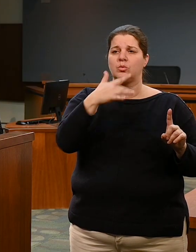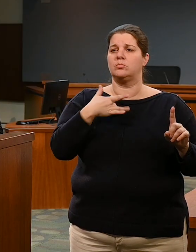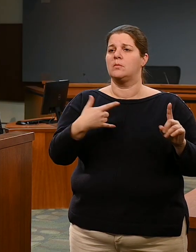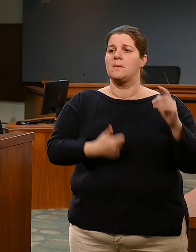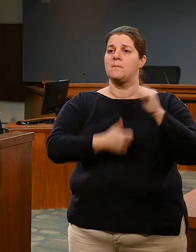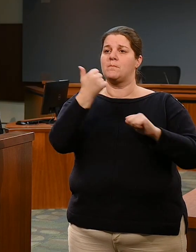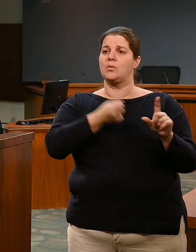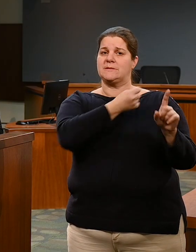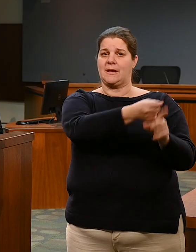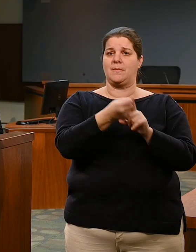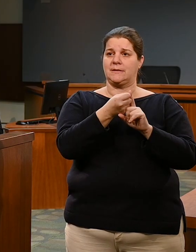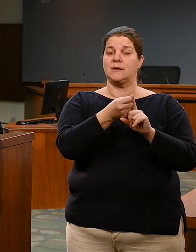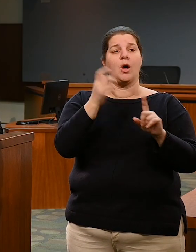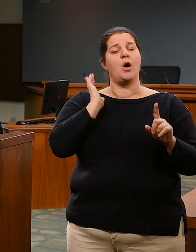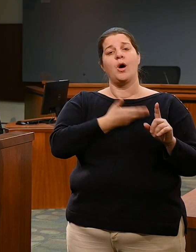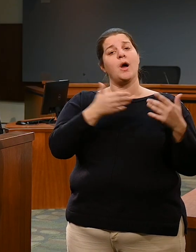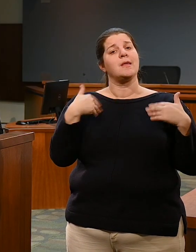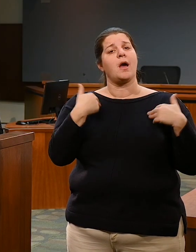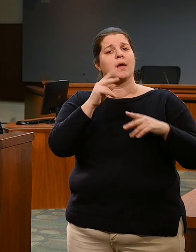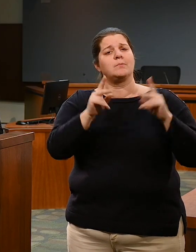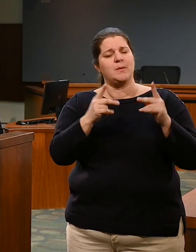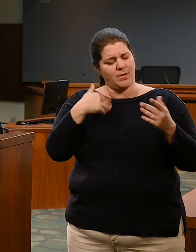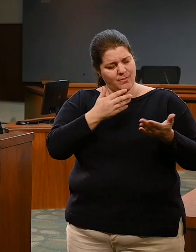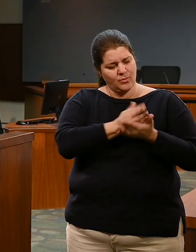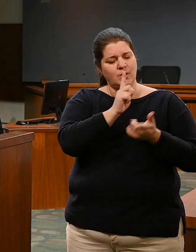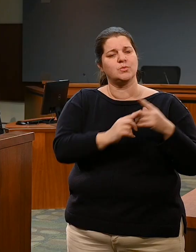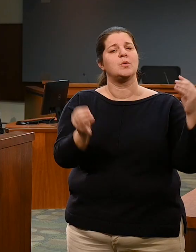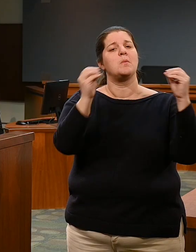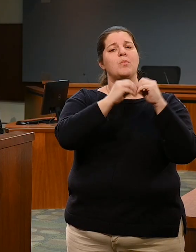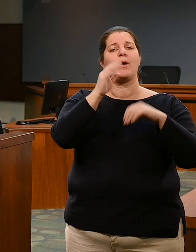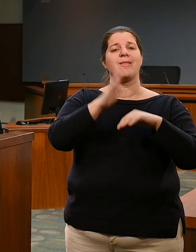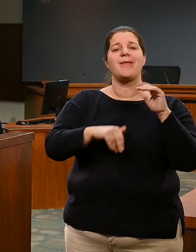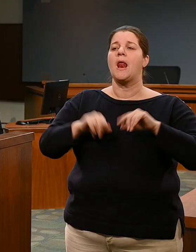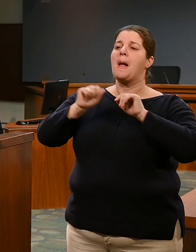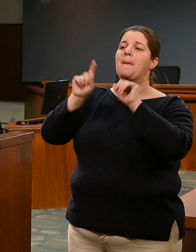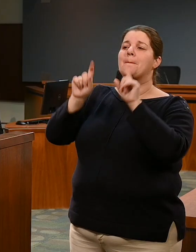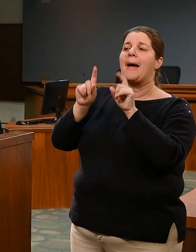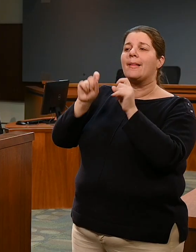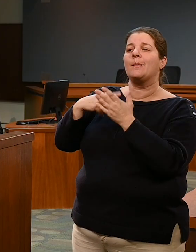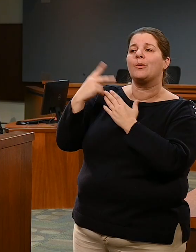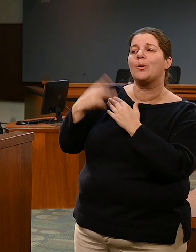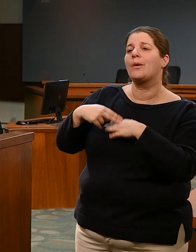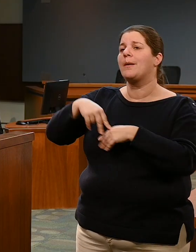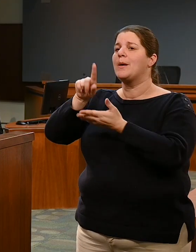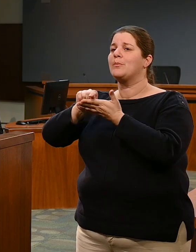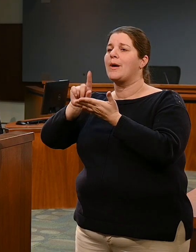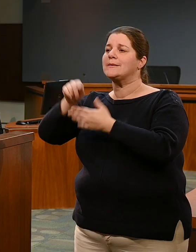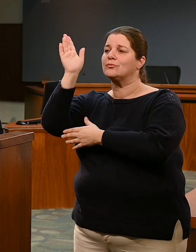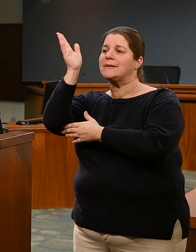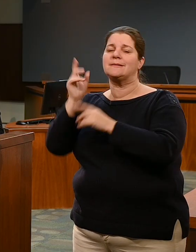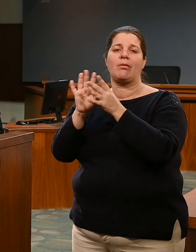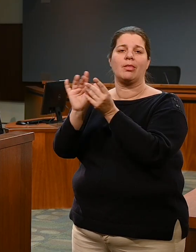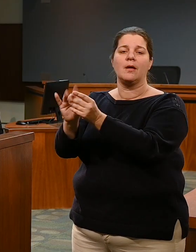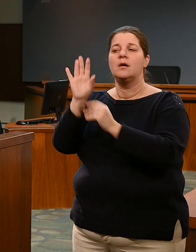lead. Our young people deserve more than promises, pilots, and press releases. They deserve a community willing to act with urgency, integrity, and love.